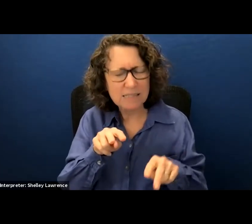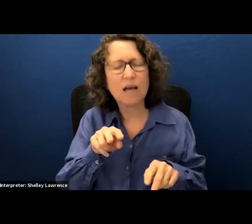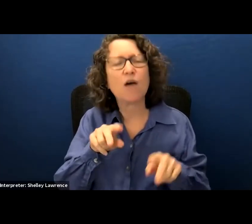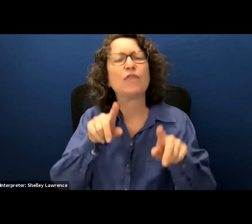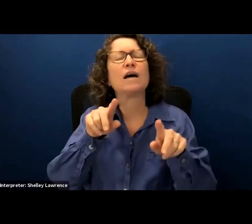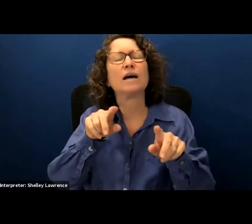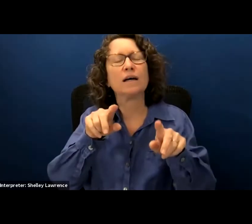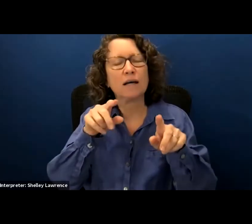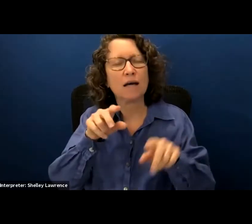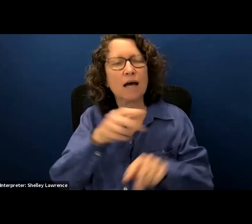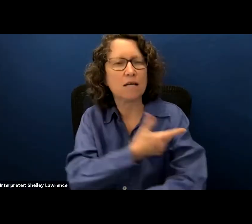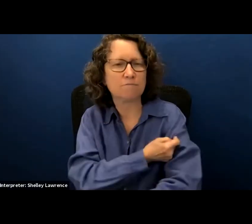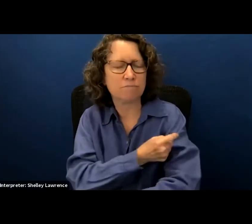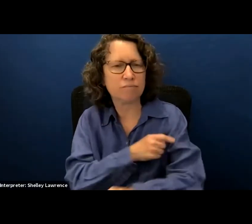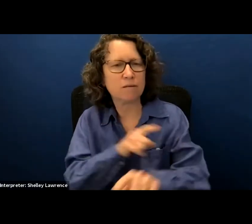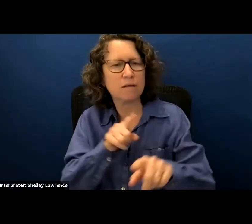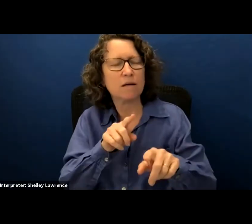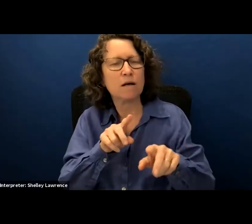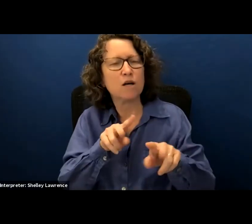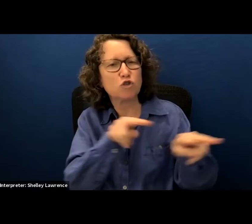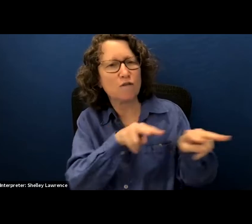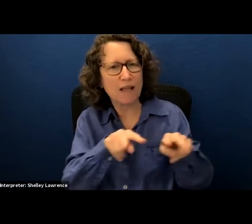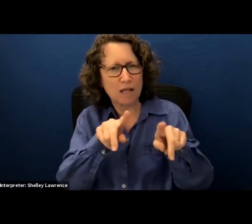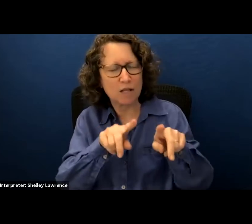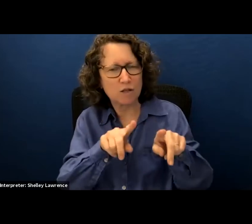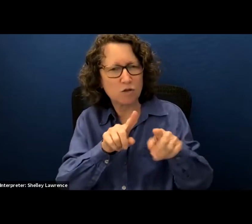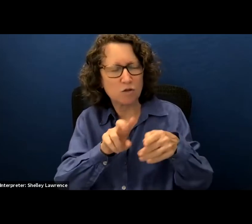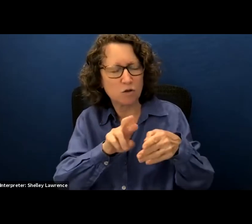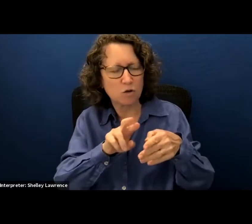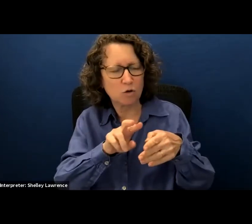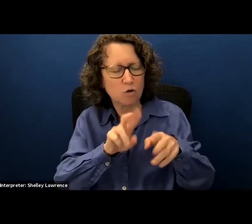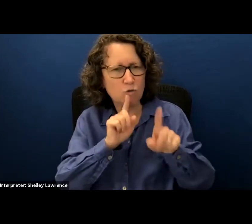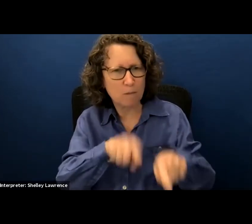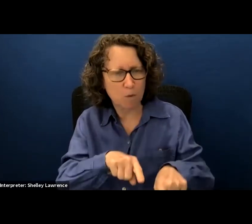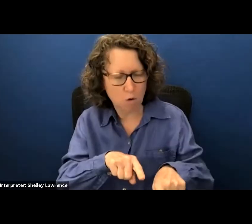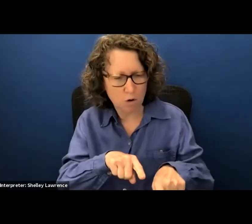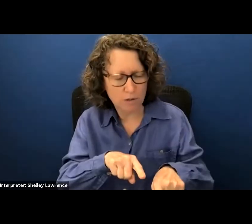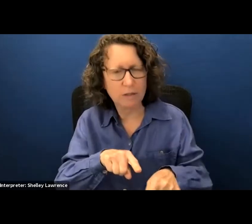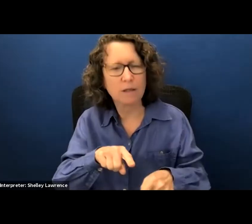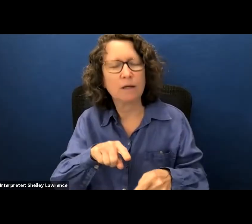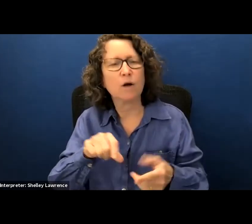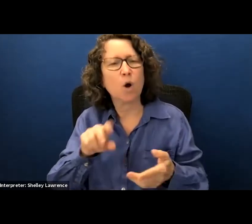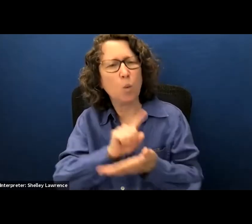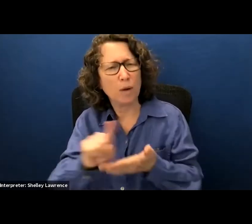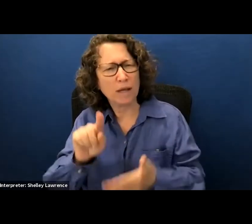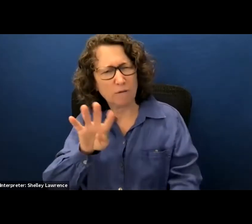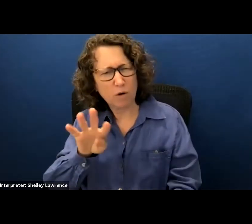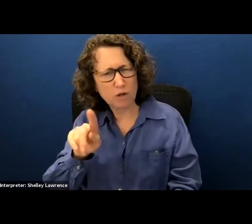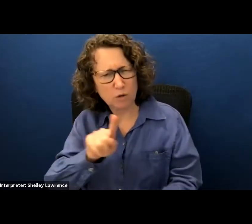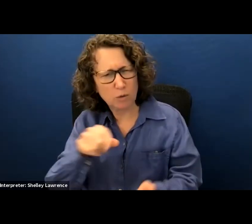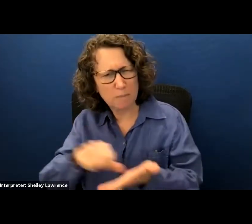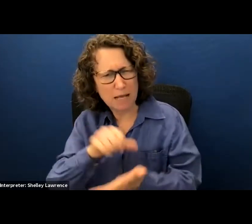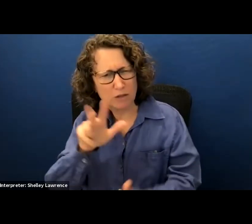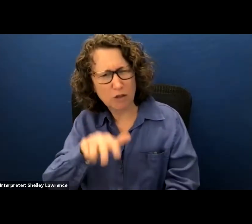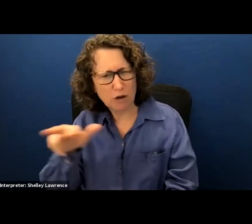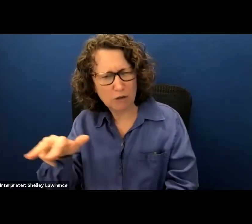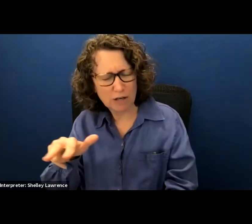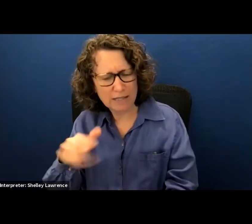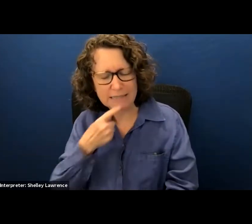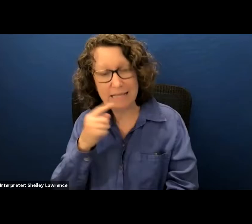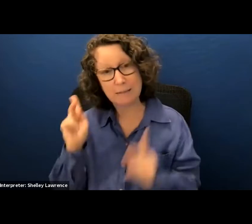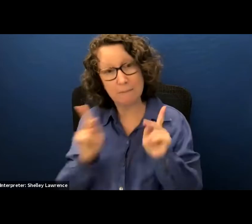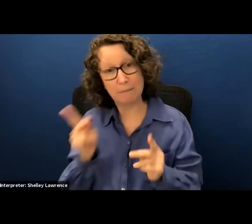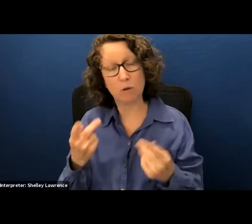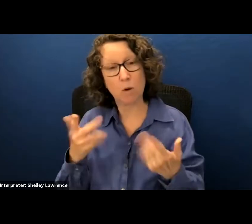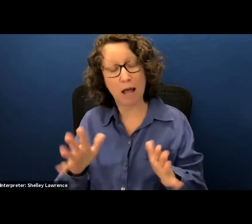report in the UK. It's week 42, page 23, where it says that people who